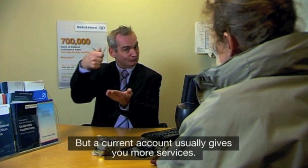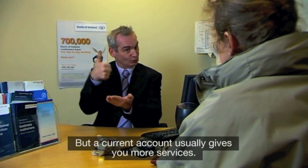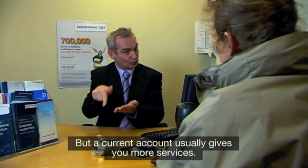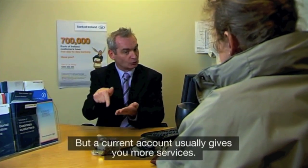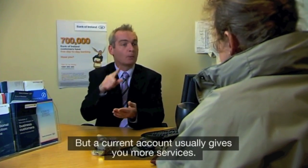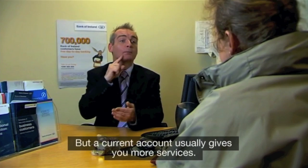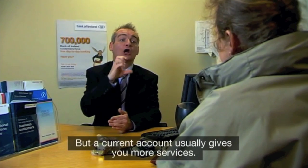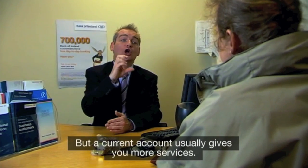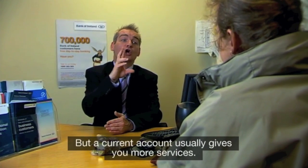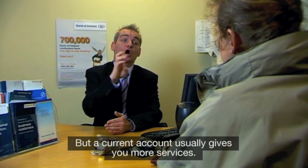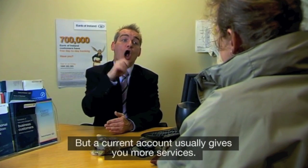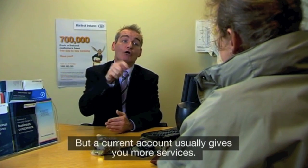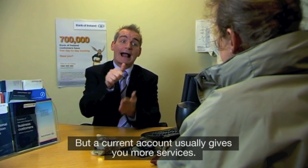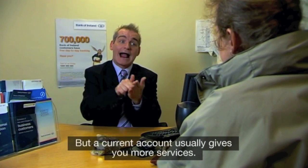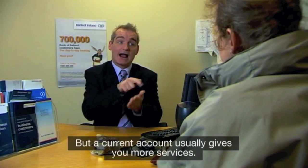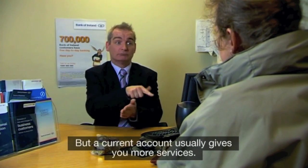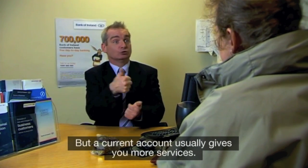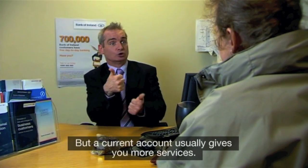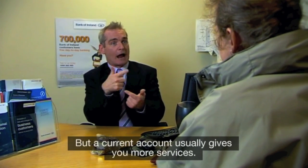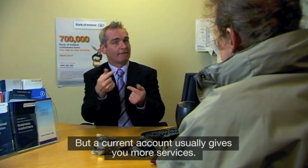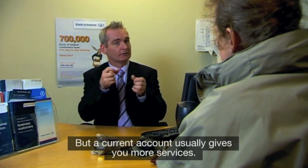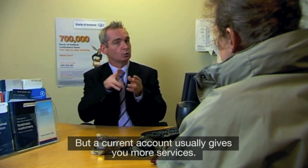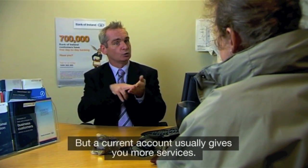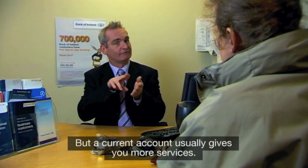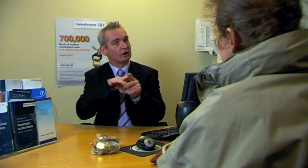But a current account usually gives you more services.